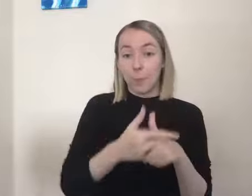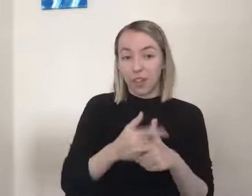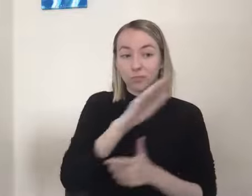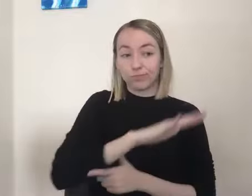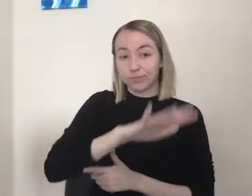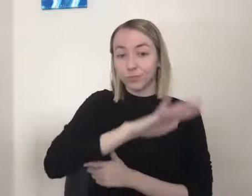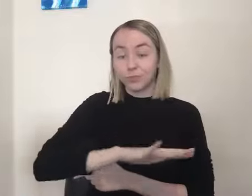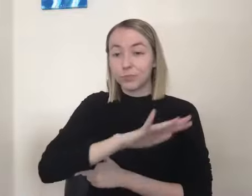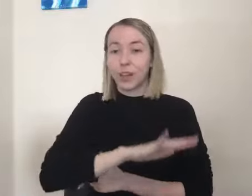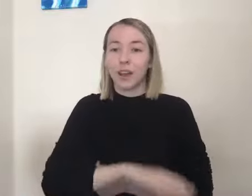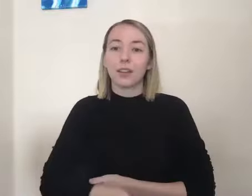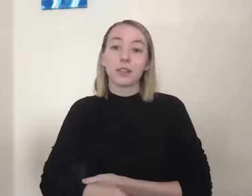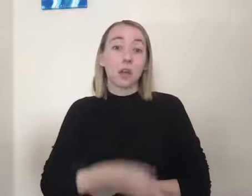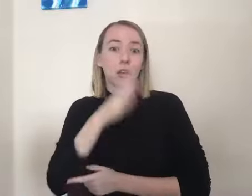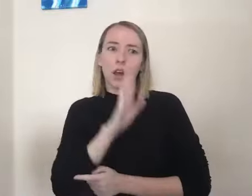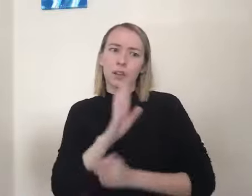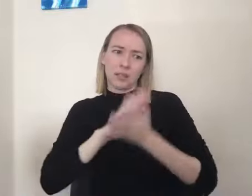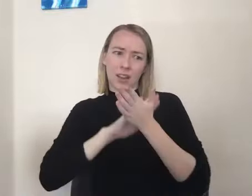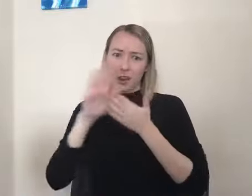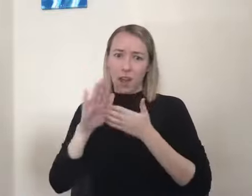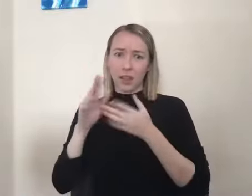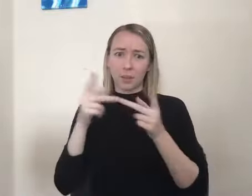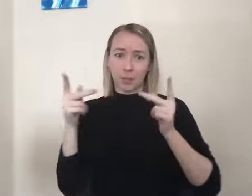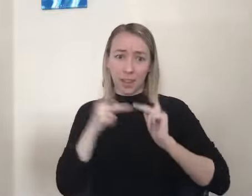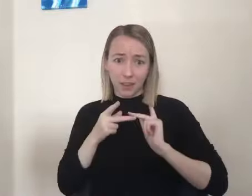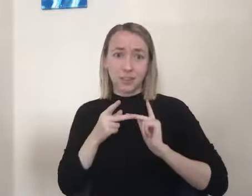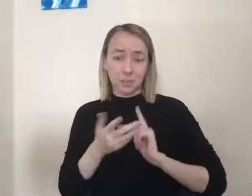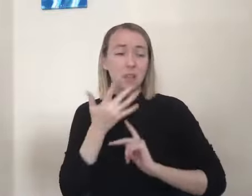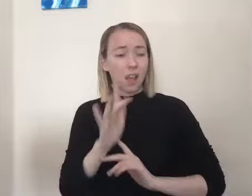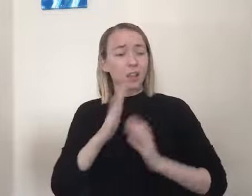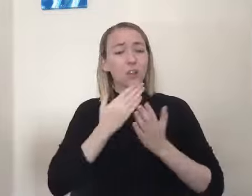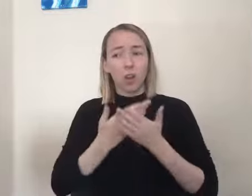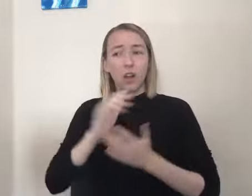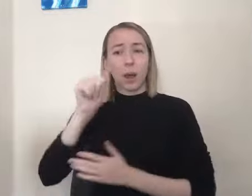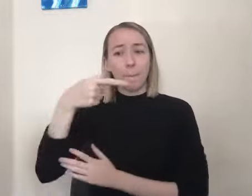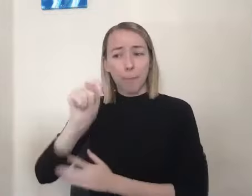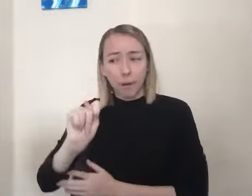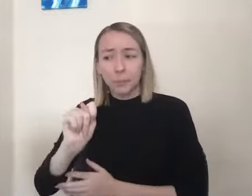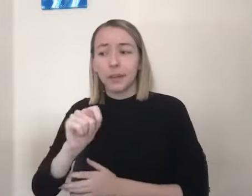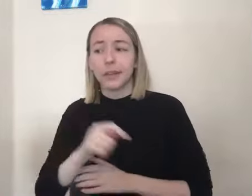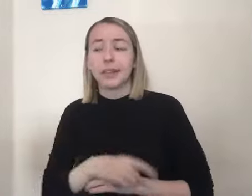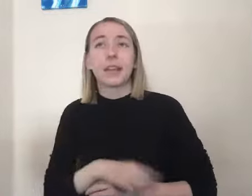well. And also the flat that he'd got, because we went on holiday to visit his